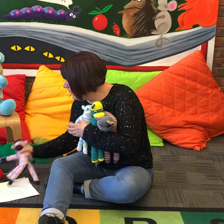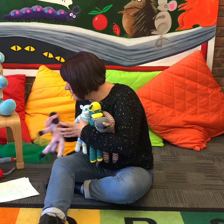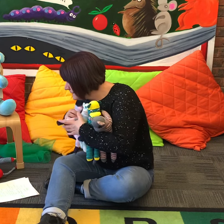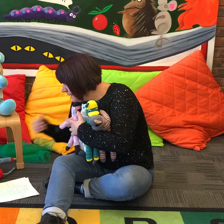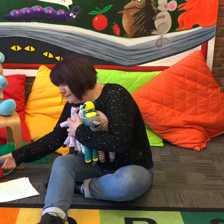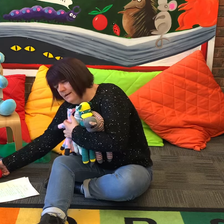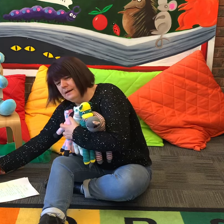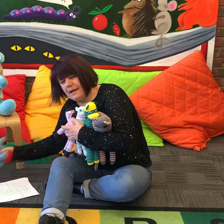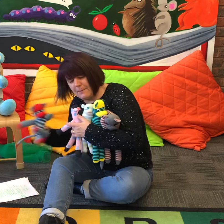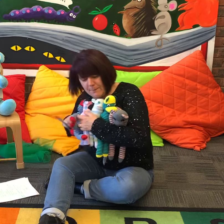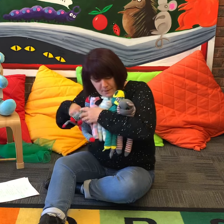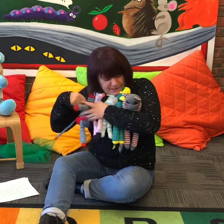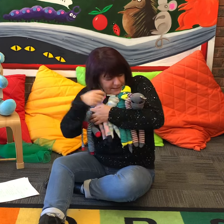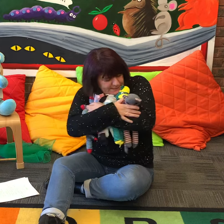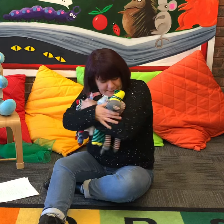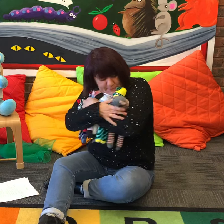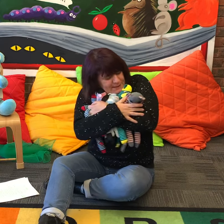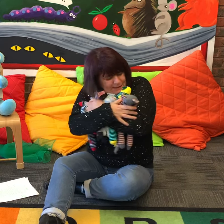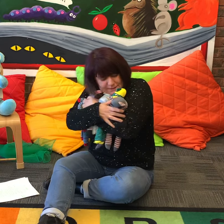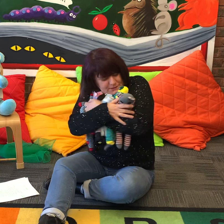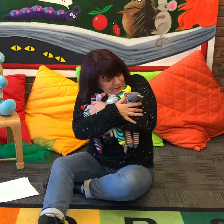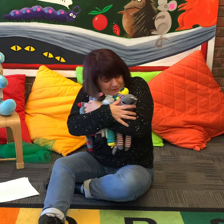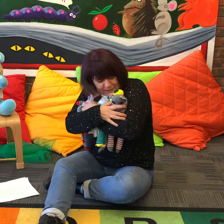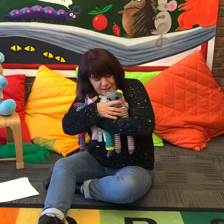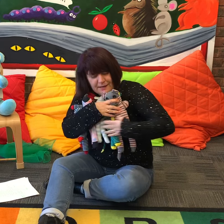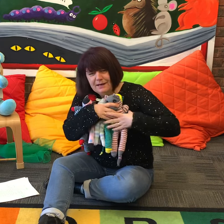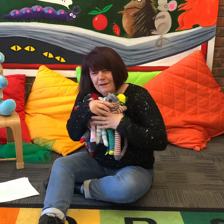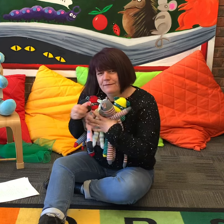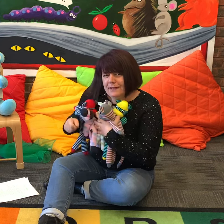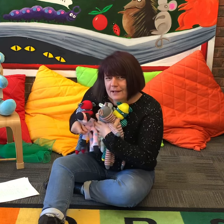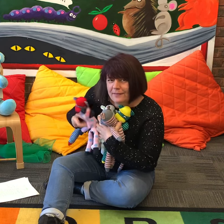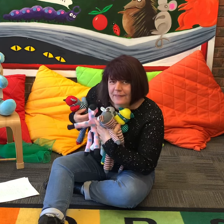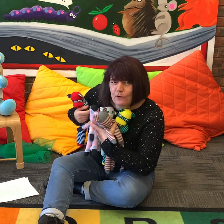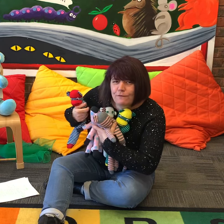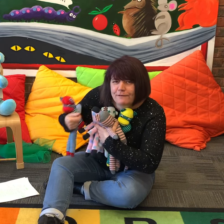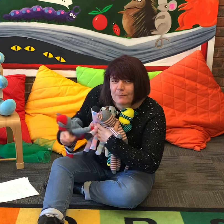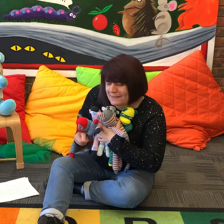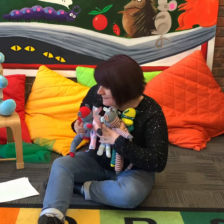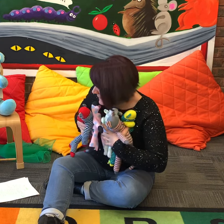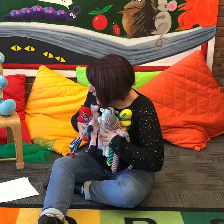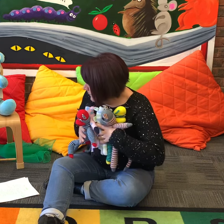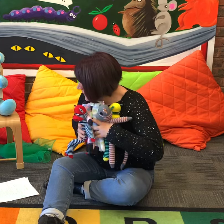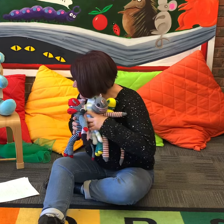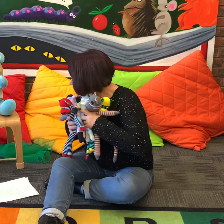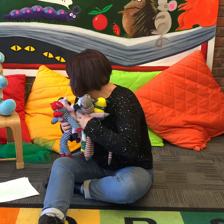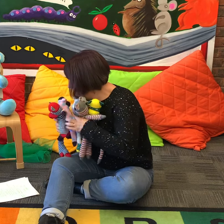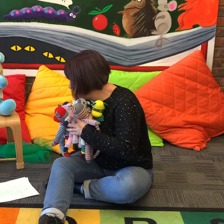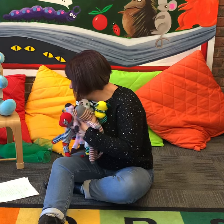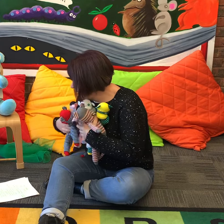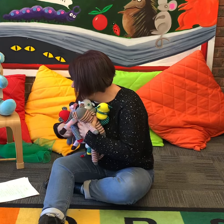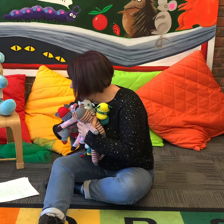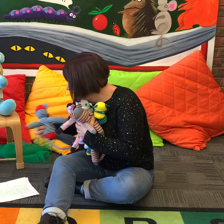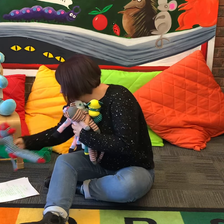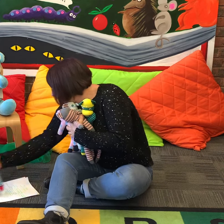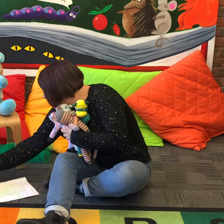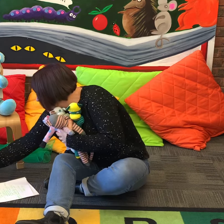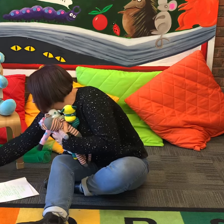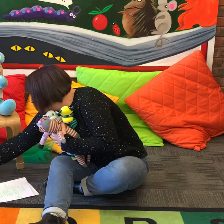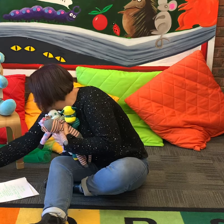better. Come on, monkeys, have a big cuddle. Lovely. I think they all feel better now, so they can sit down here and they can watch the rest